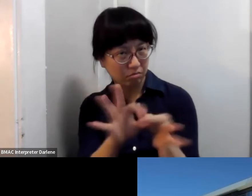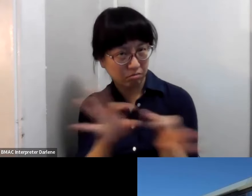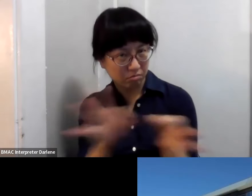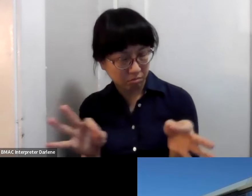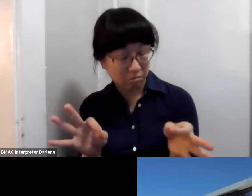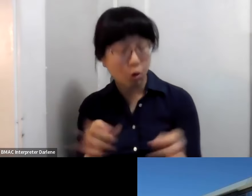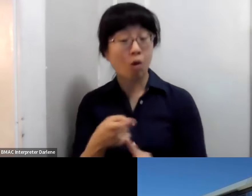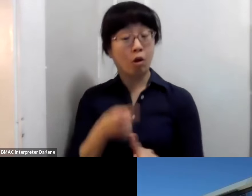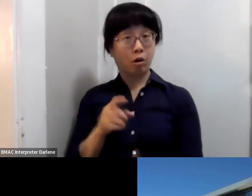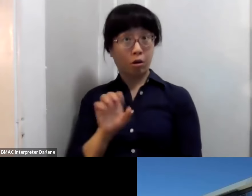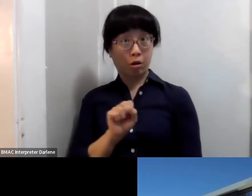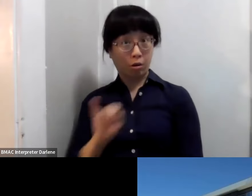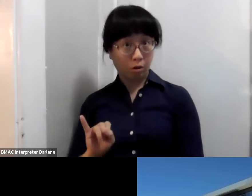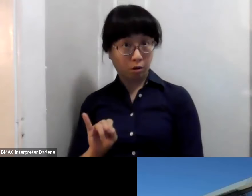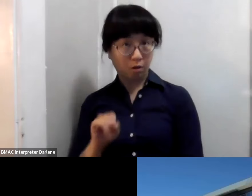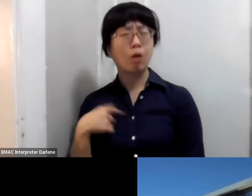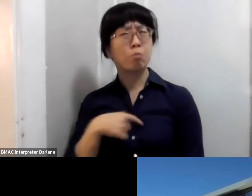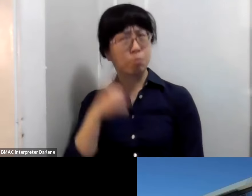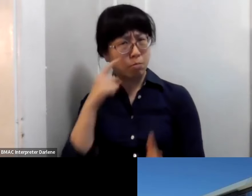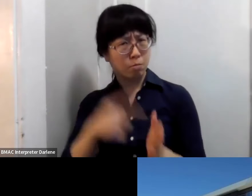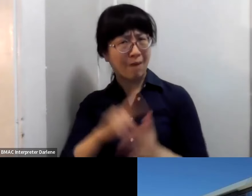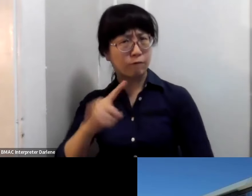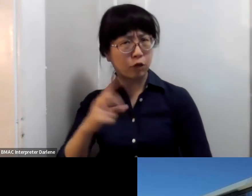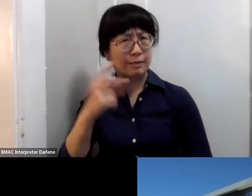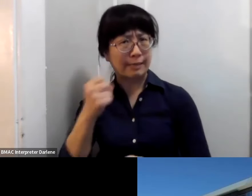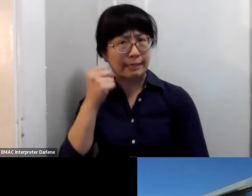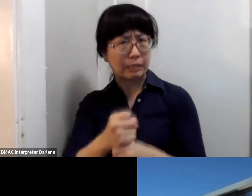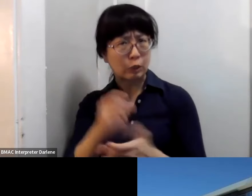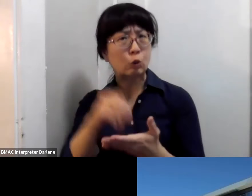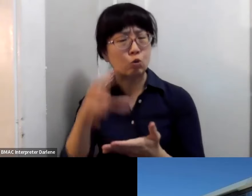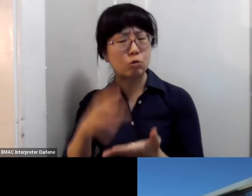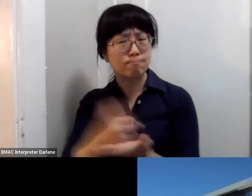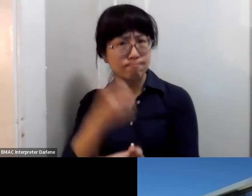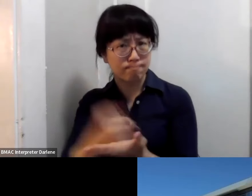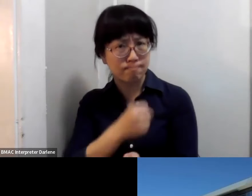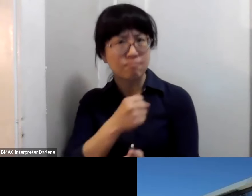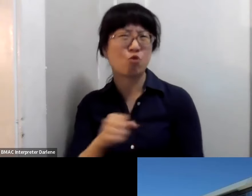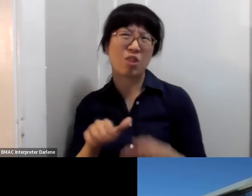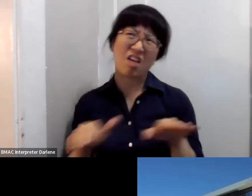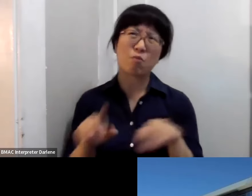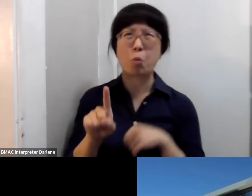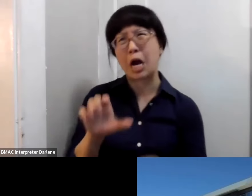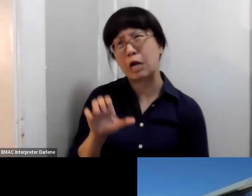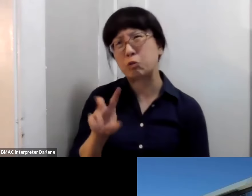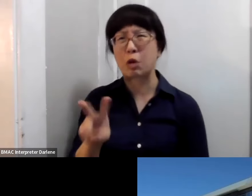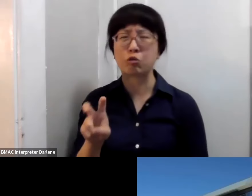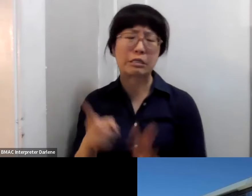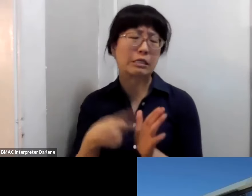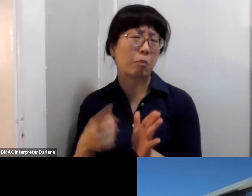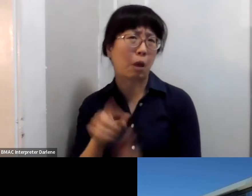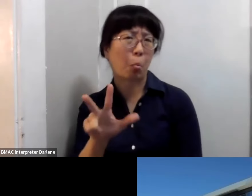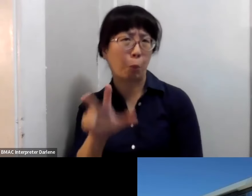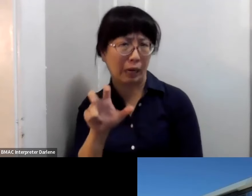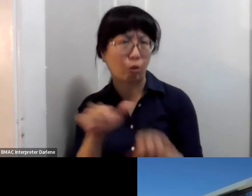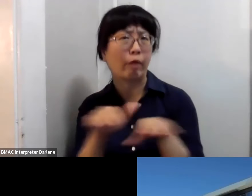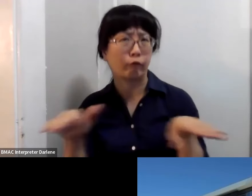SI's end, we see a lot of first and second year students that utilize the program because we're mostly 100, 200, and a few 300 level courses. So